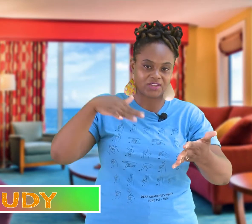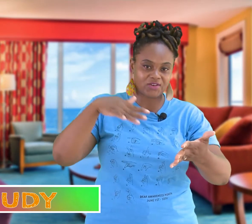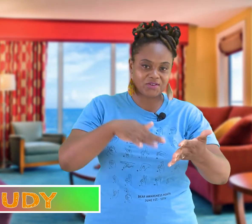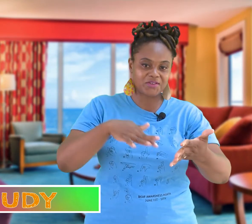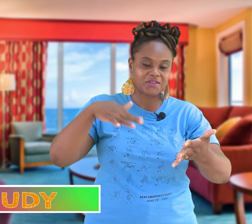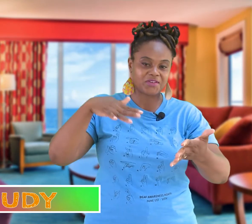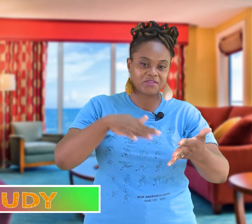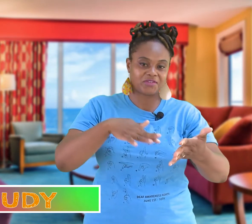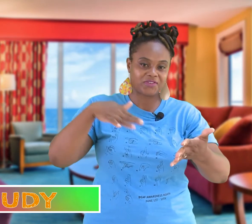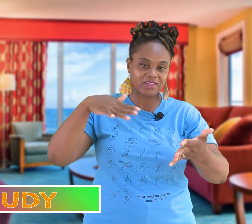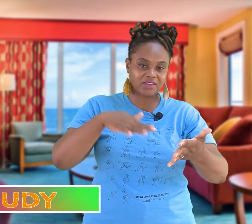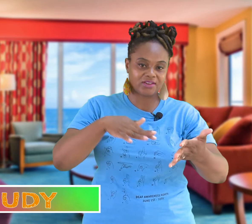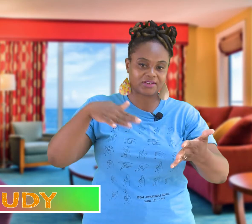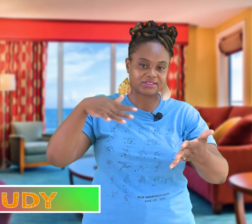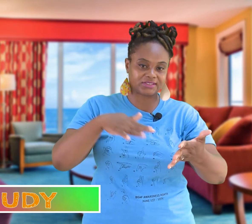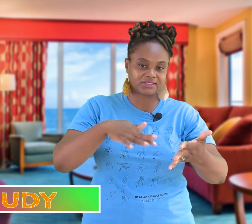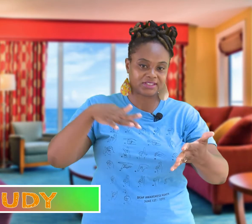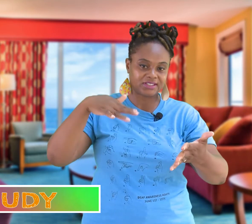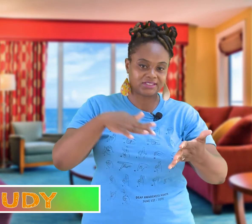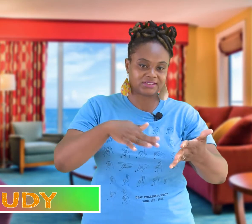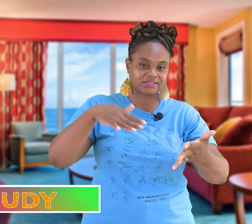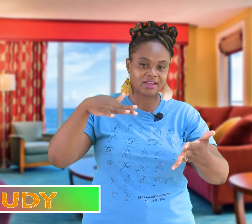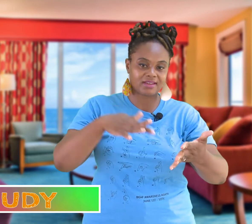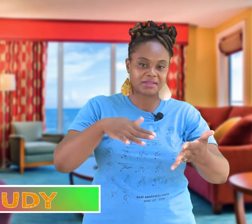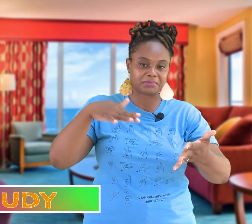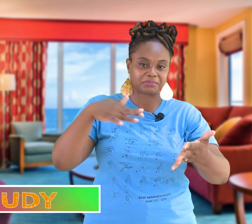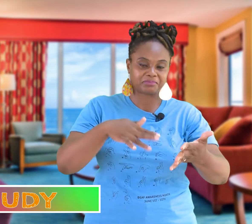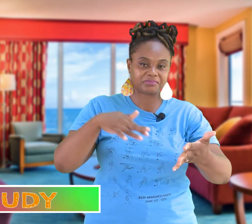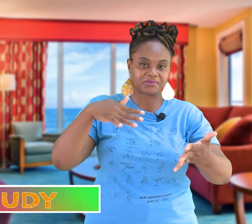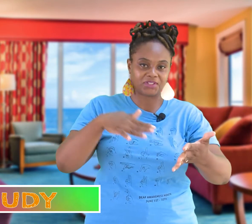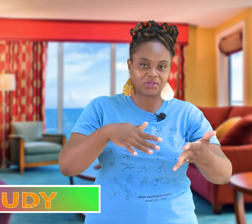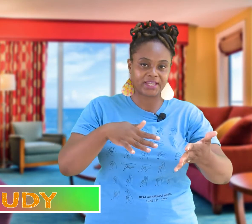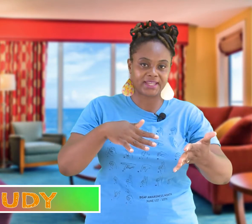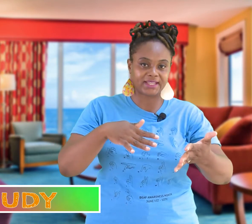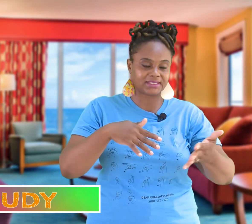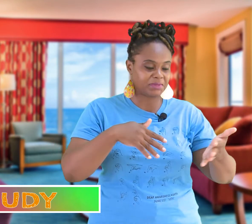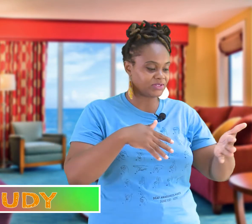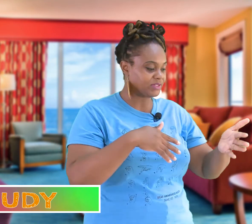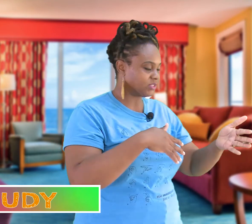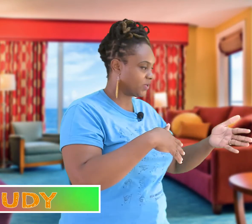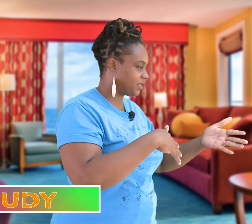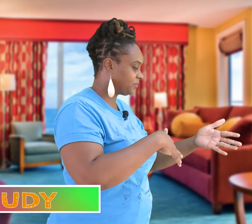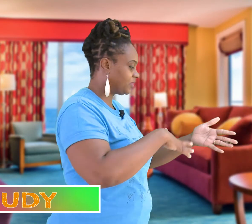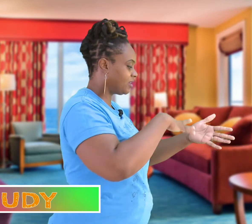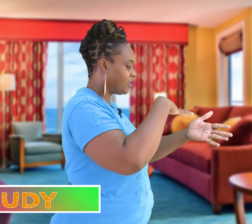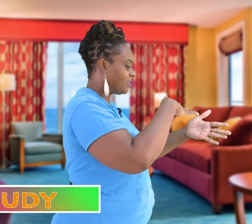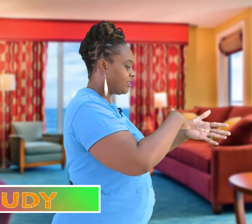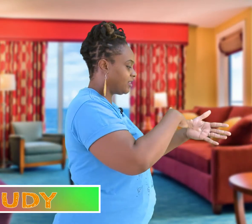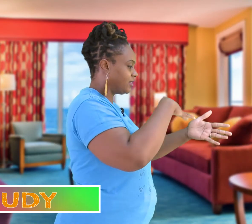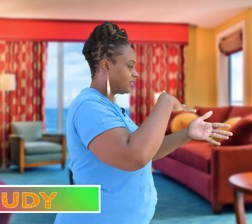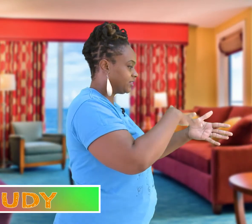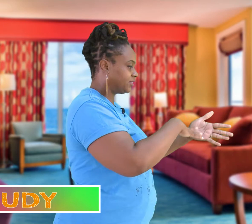your fingers. Study. Did you get that? Let me turn this way.